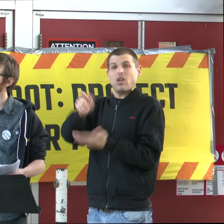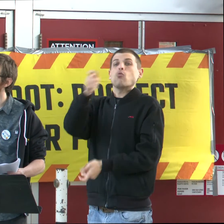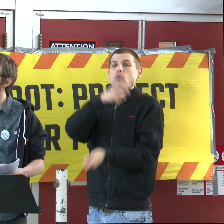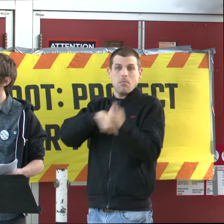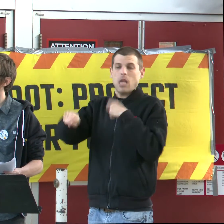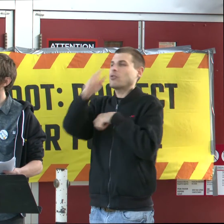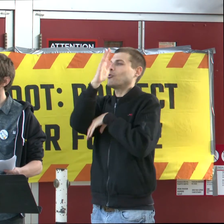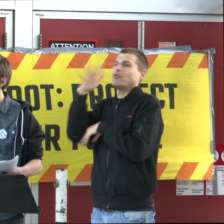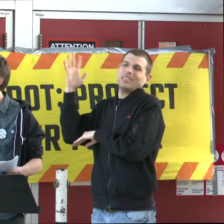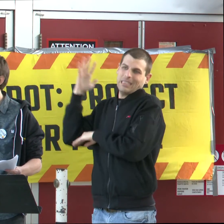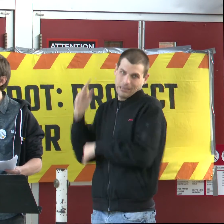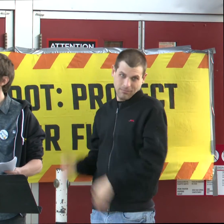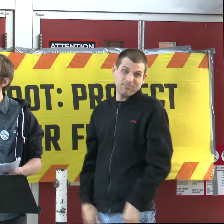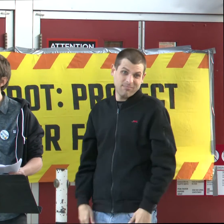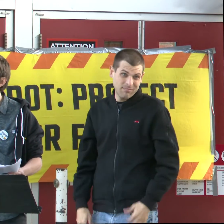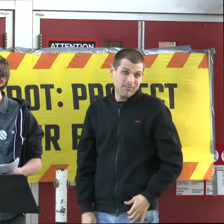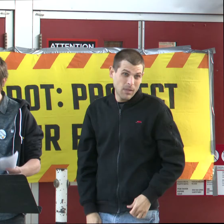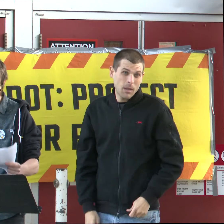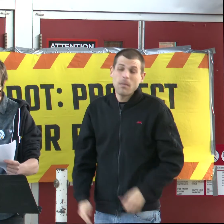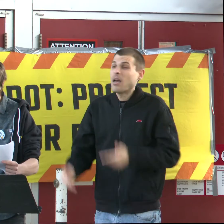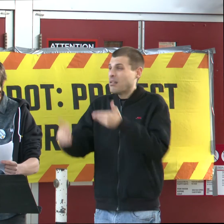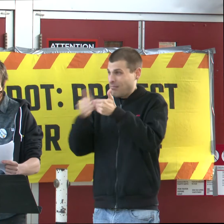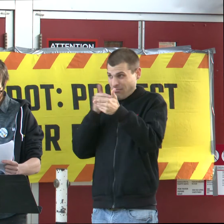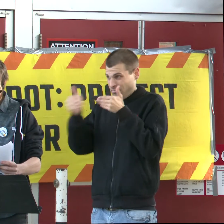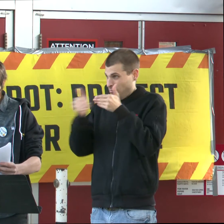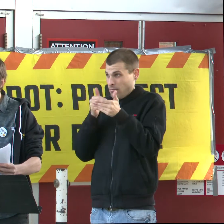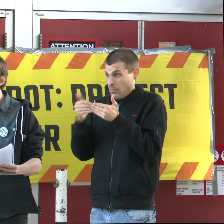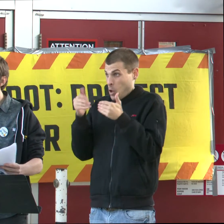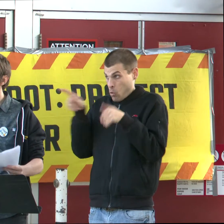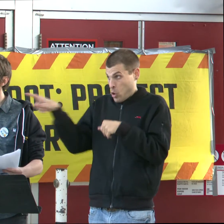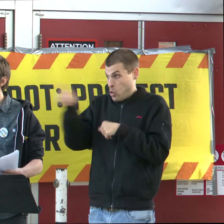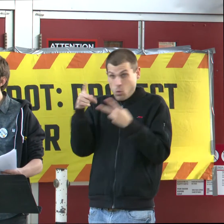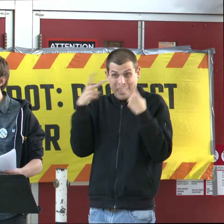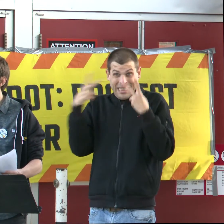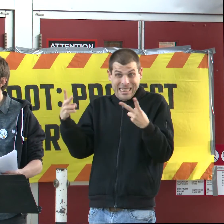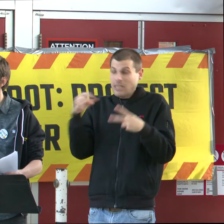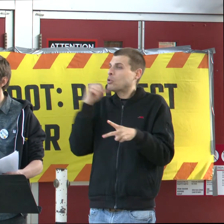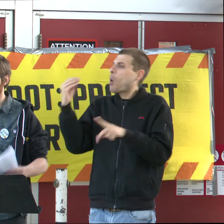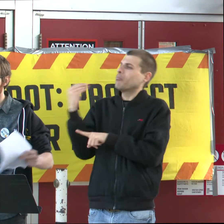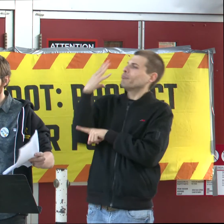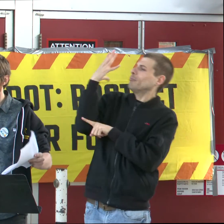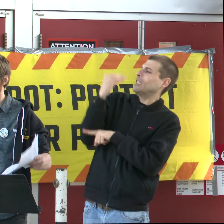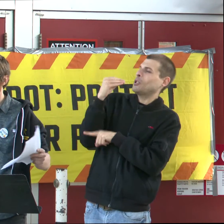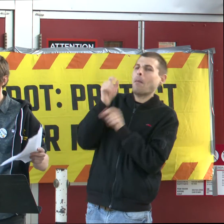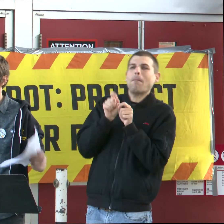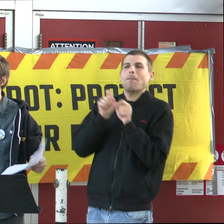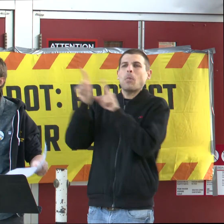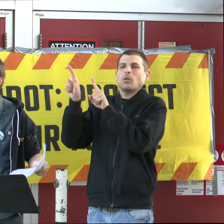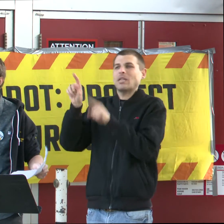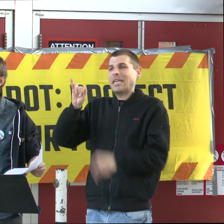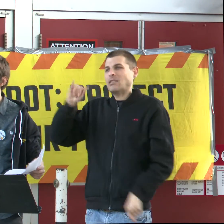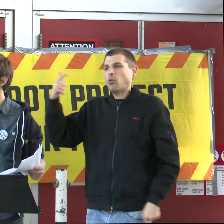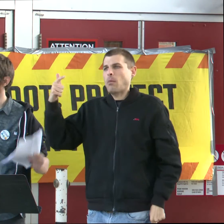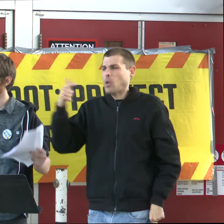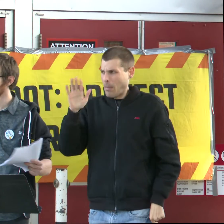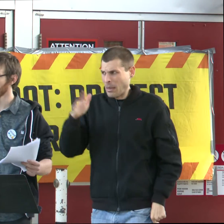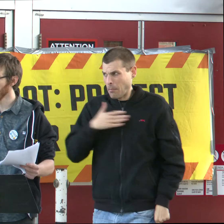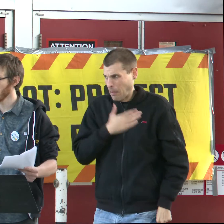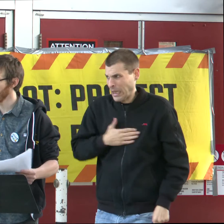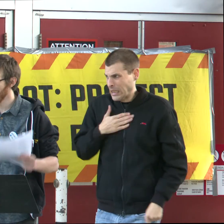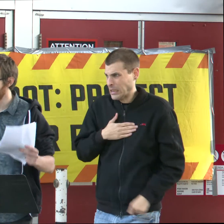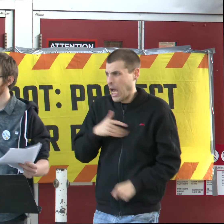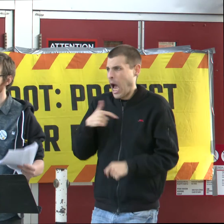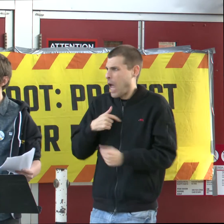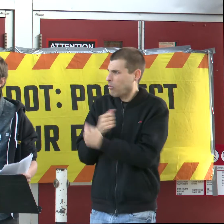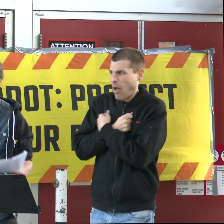families that planted them in this neighborhood are no longer able to live here. Don't just take that Instagram selfie, although please take those Instagram selfies. I love